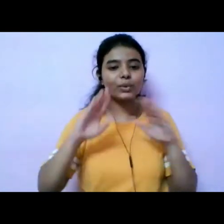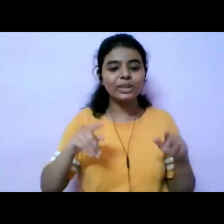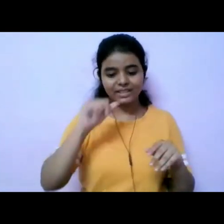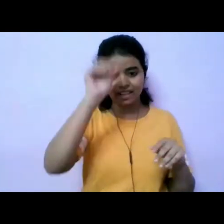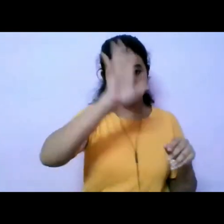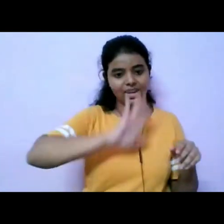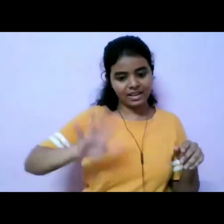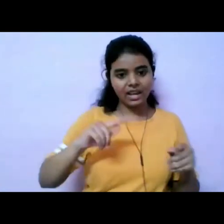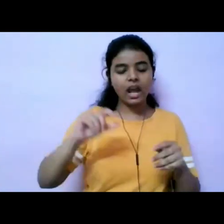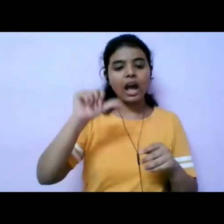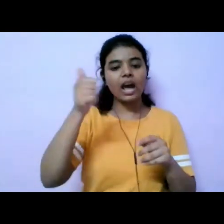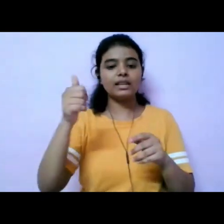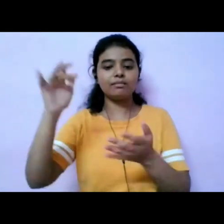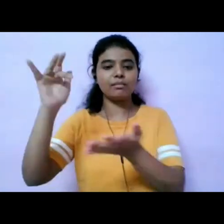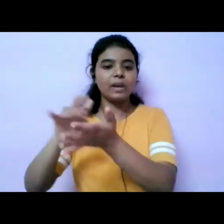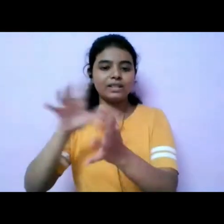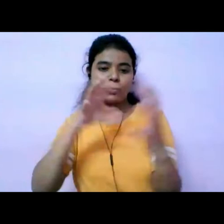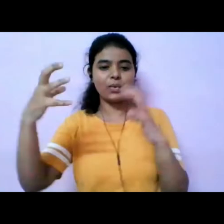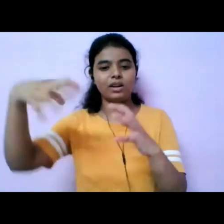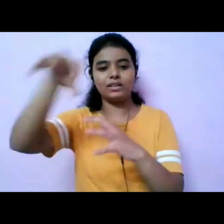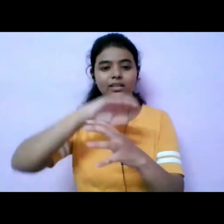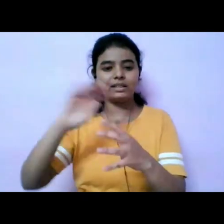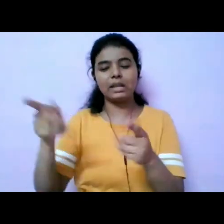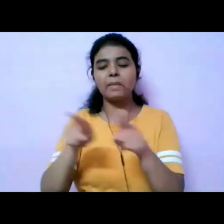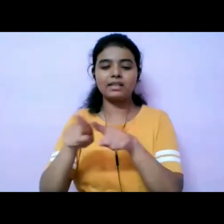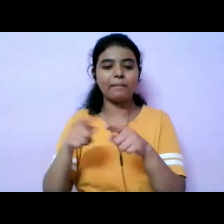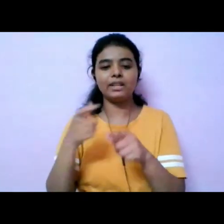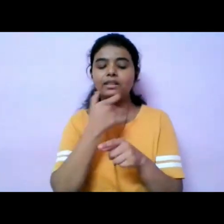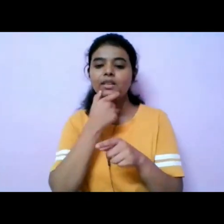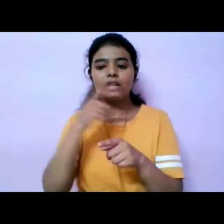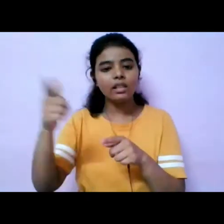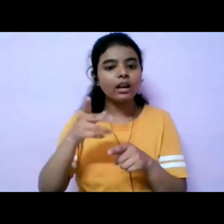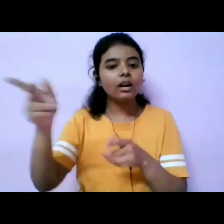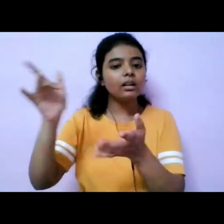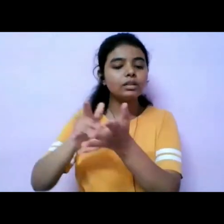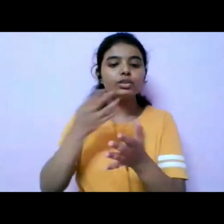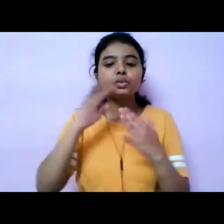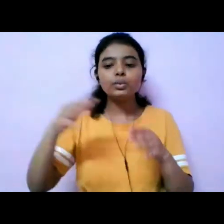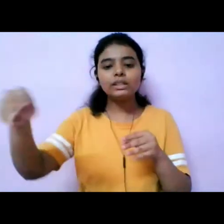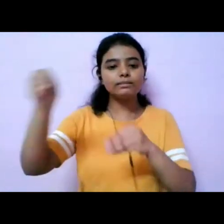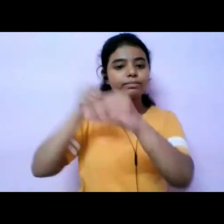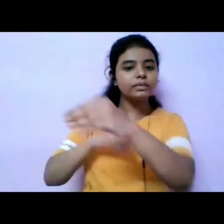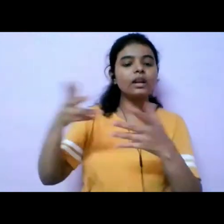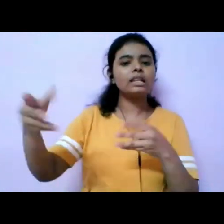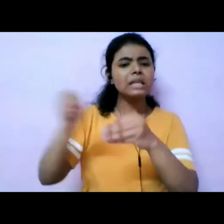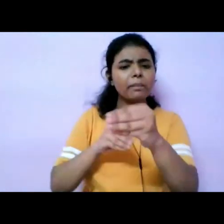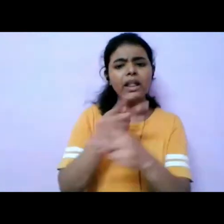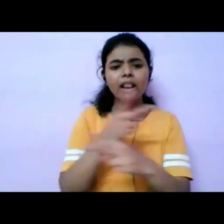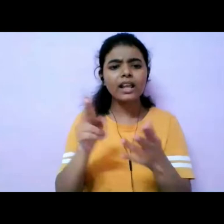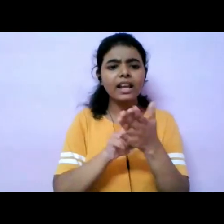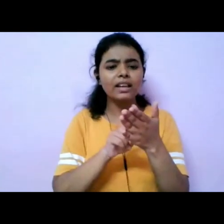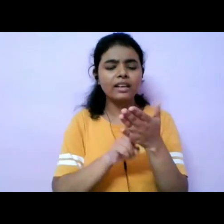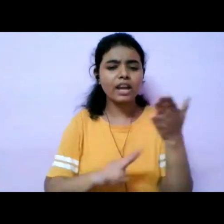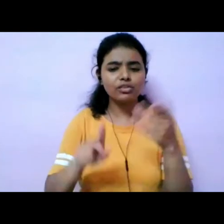dear of family, education, and faith, cross borders, creating new ways of